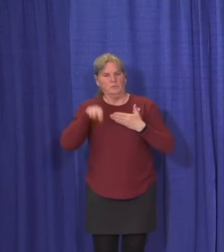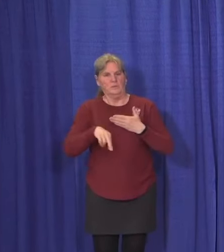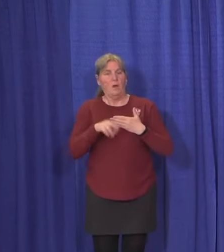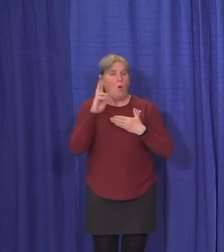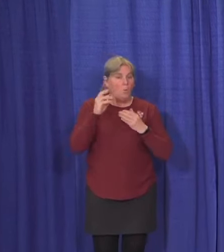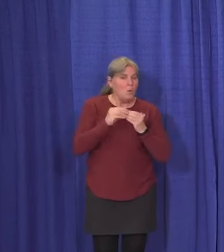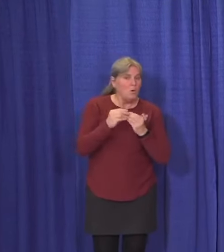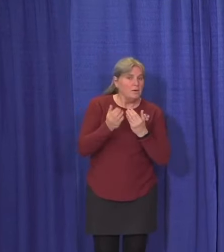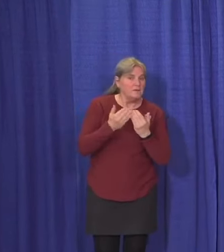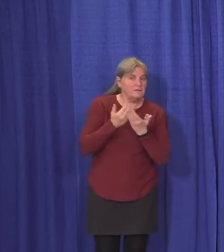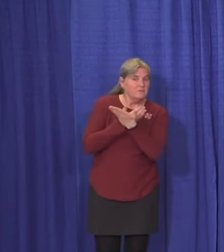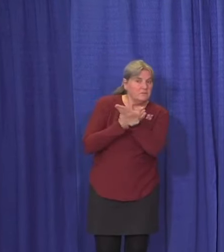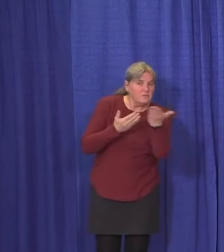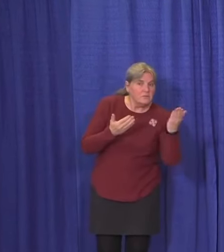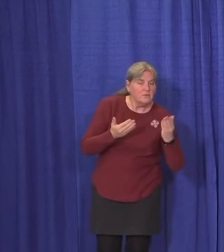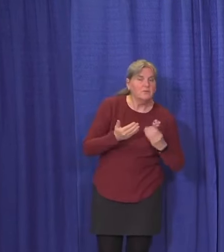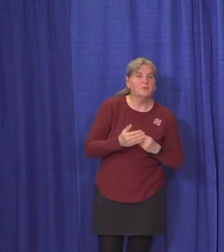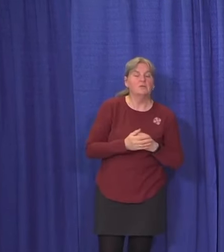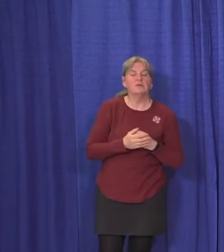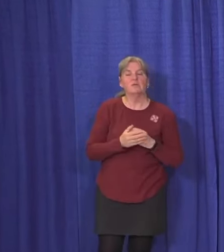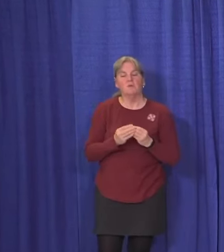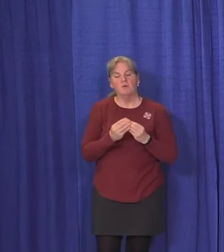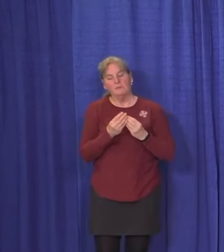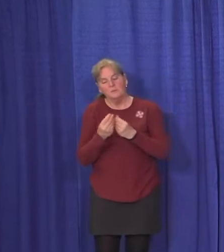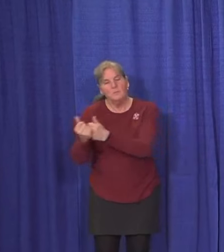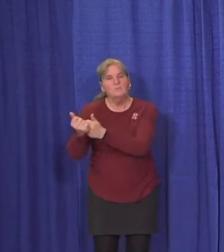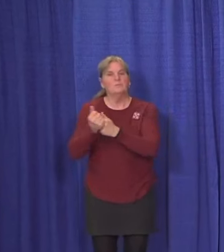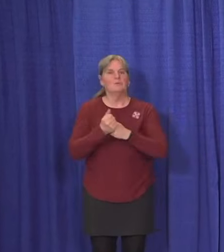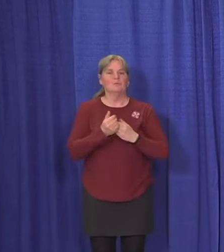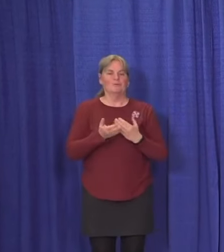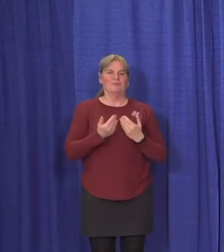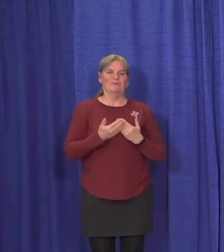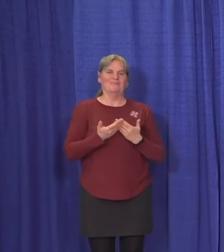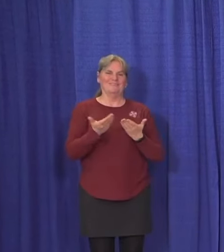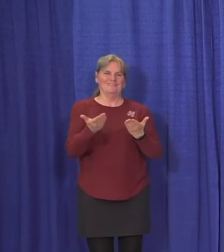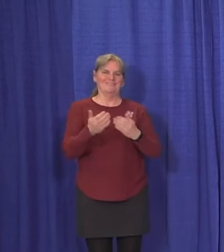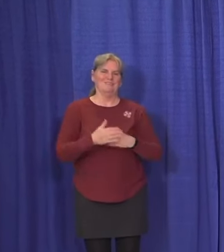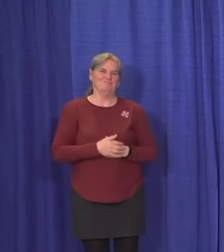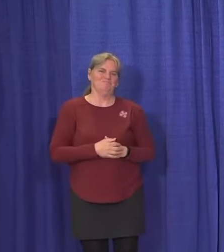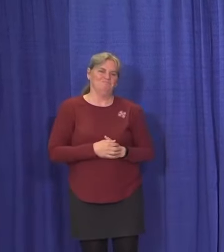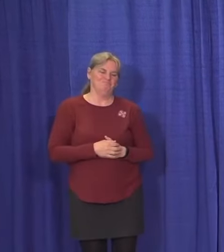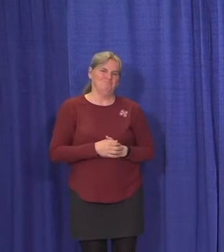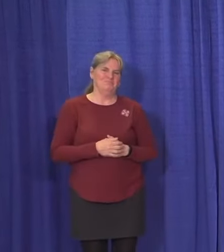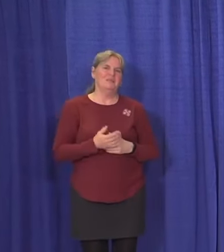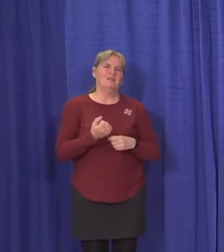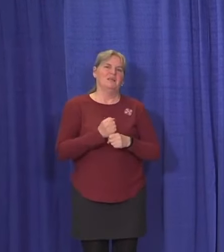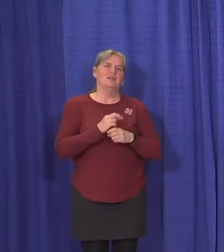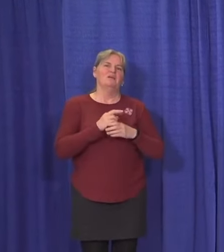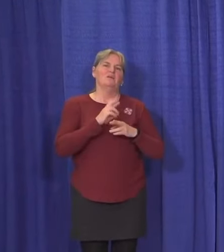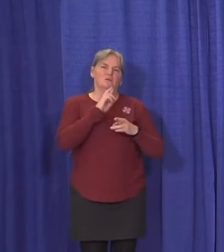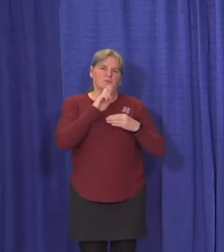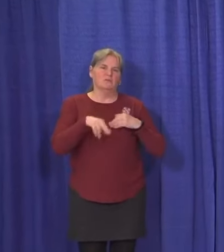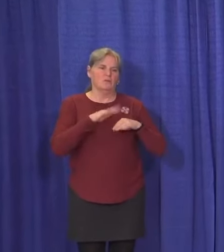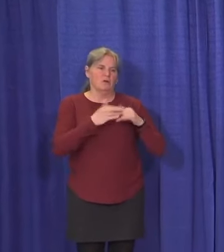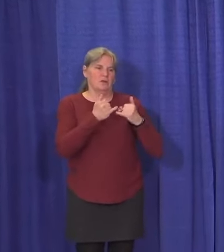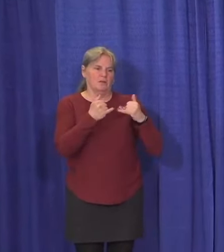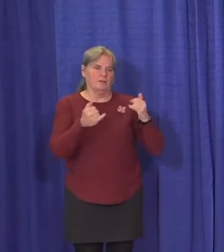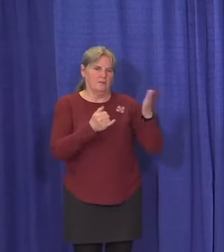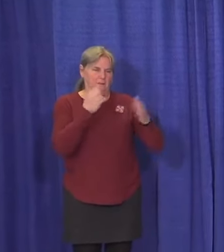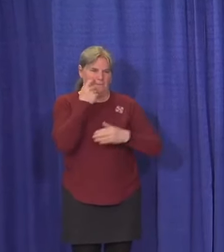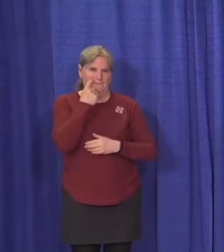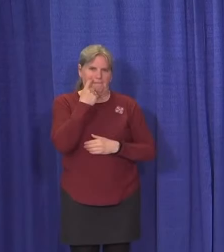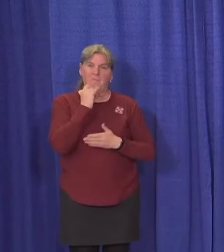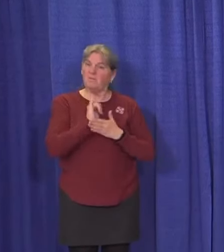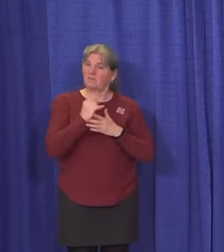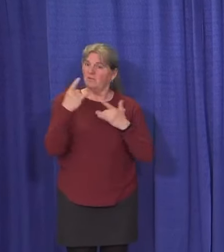getting tested just a little bit more seamless and easier for Yukoners. So that's it for today.